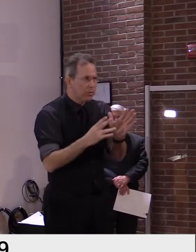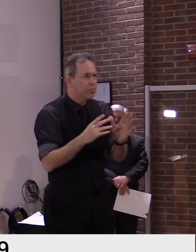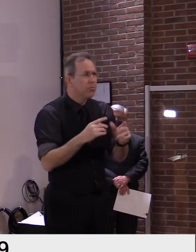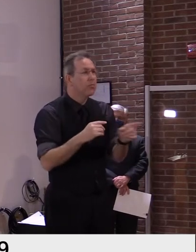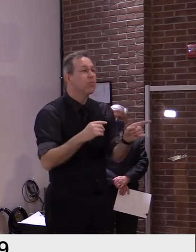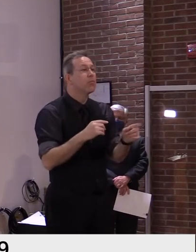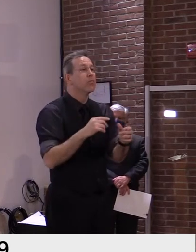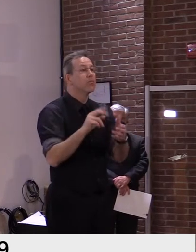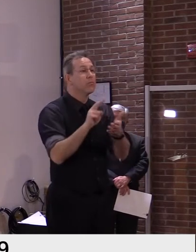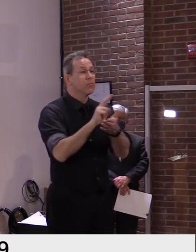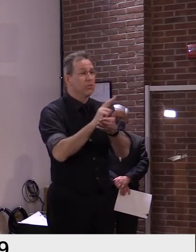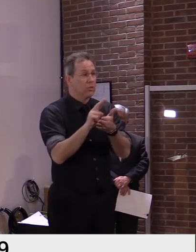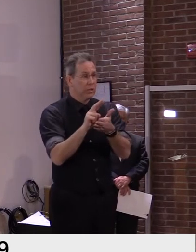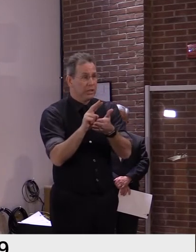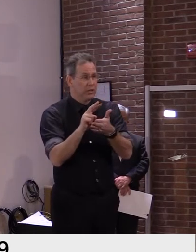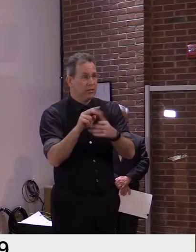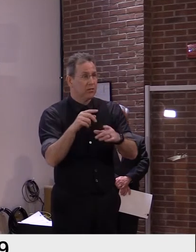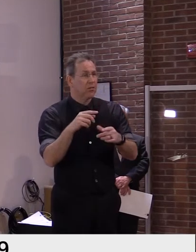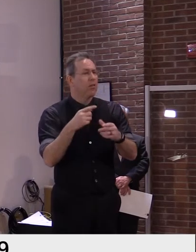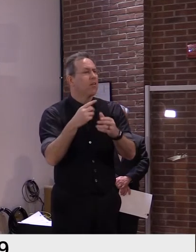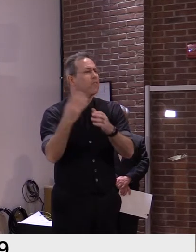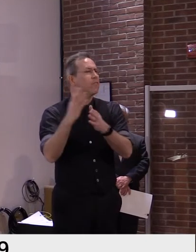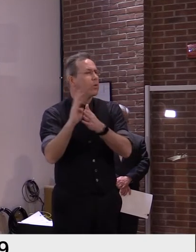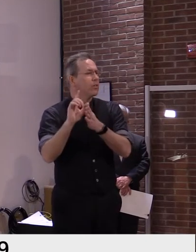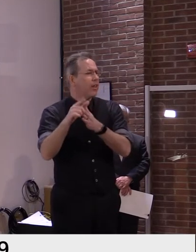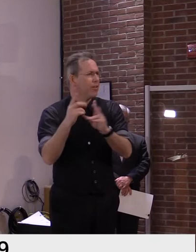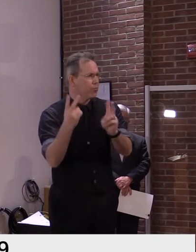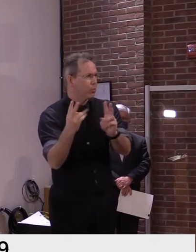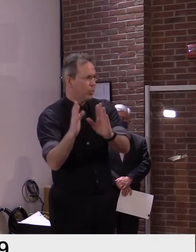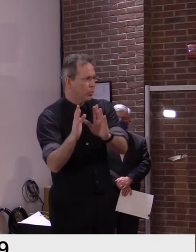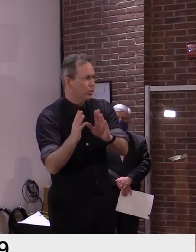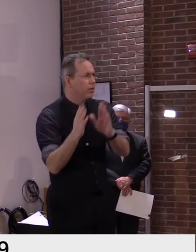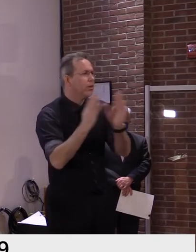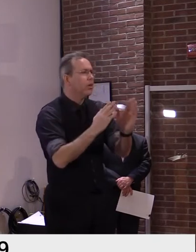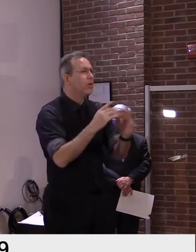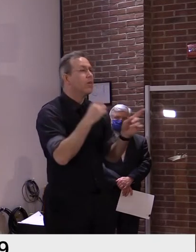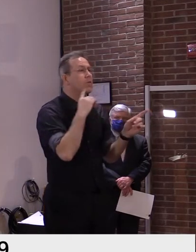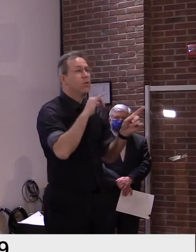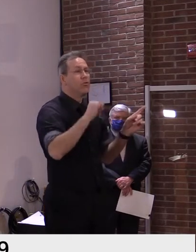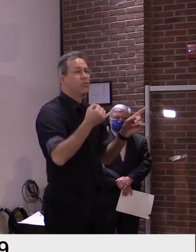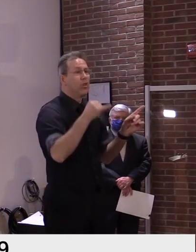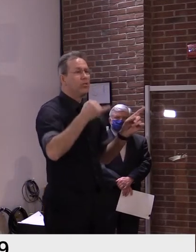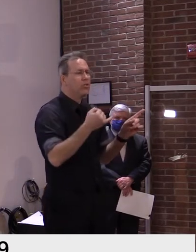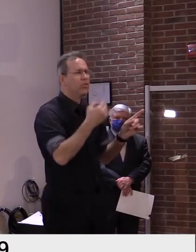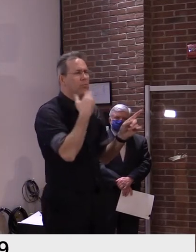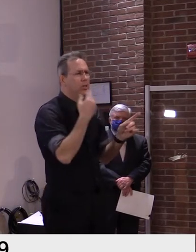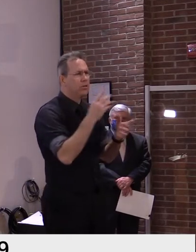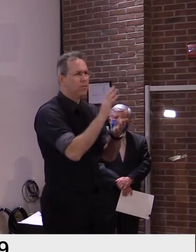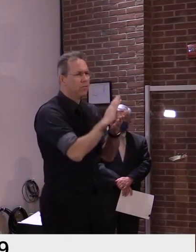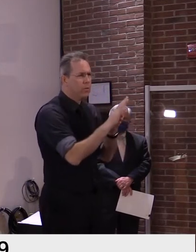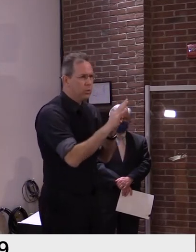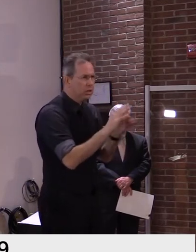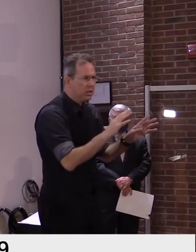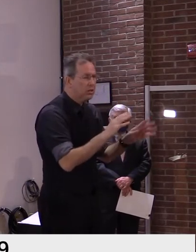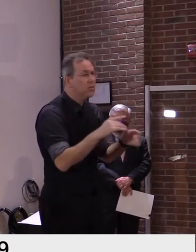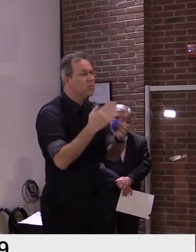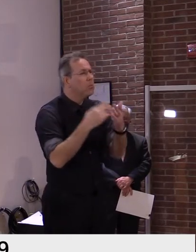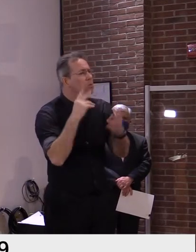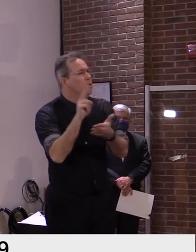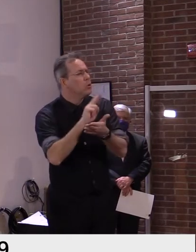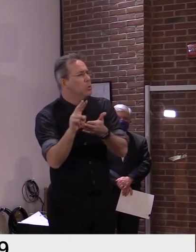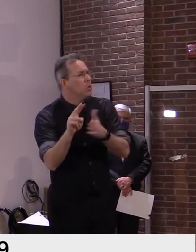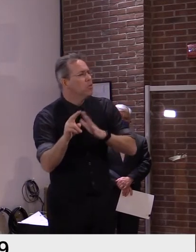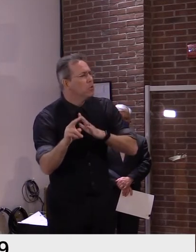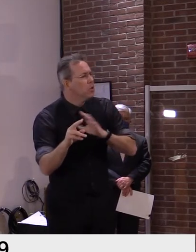remarkable efficacy was really at the 4 week point. It was on the way at the 2 week point, but it was much better